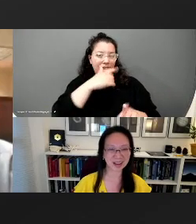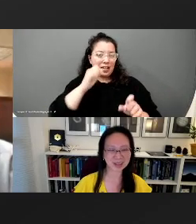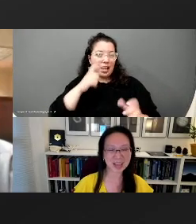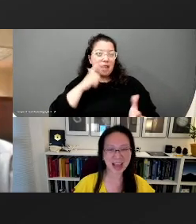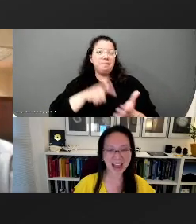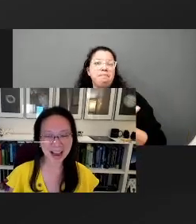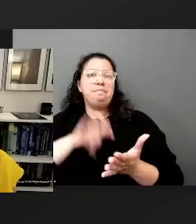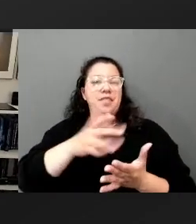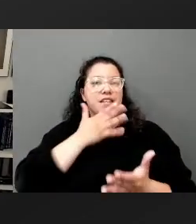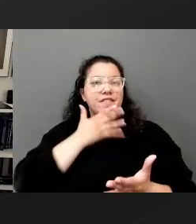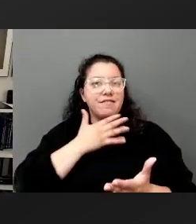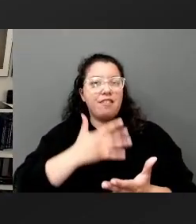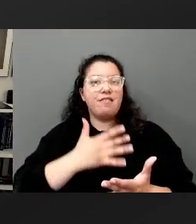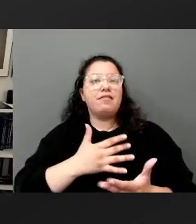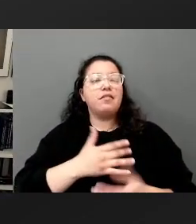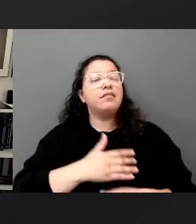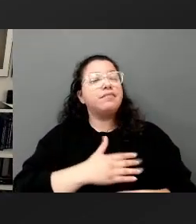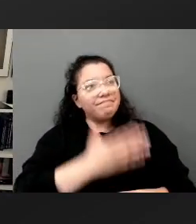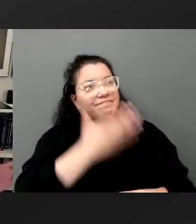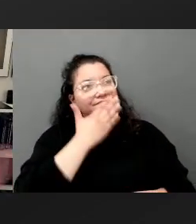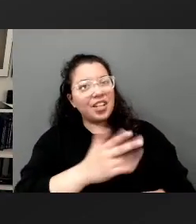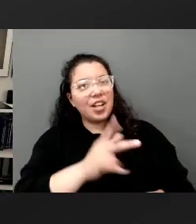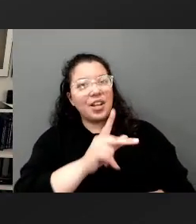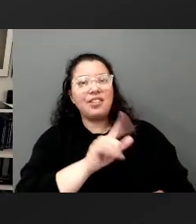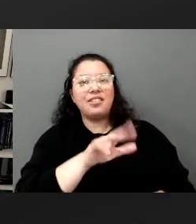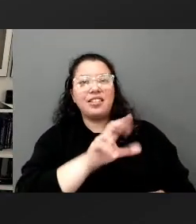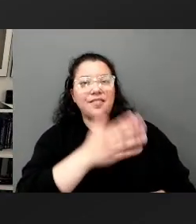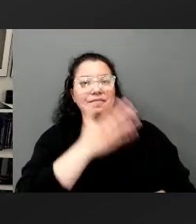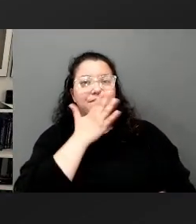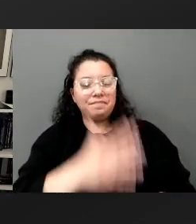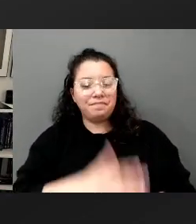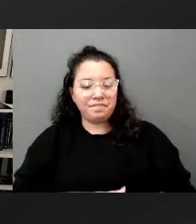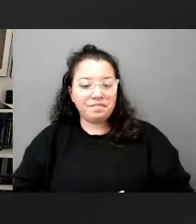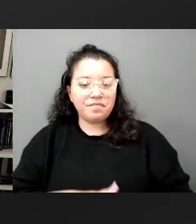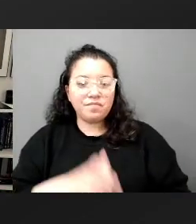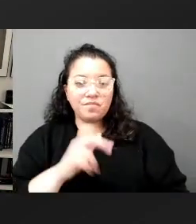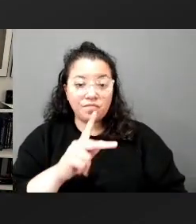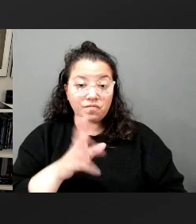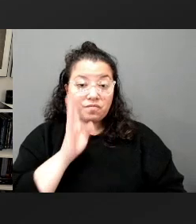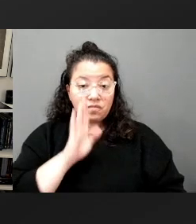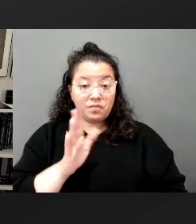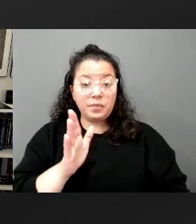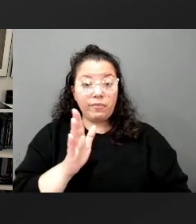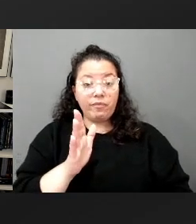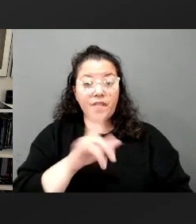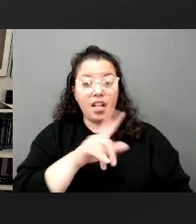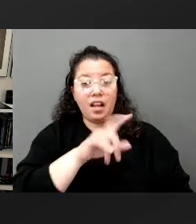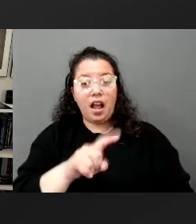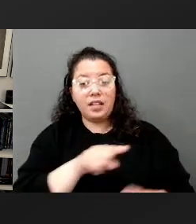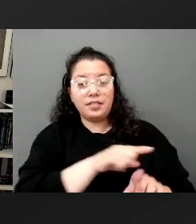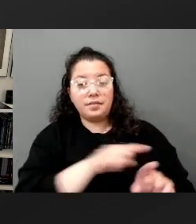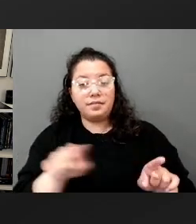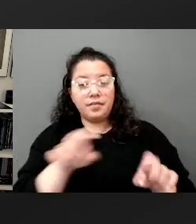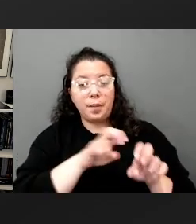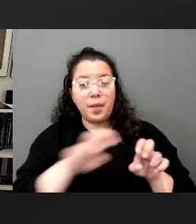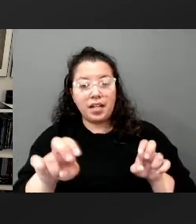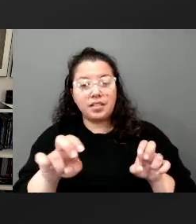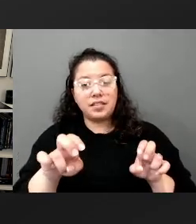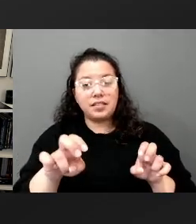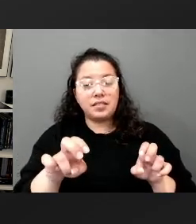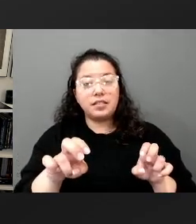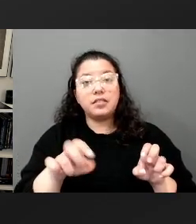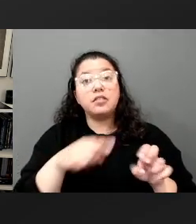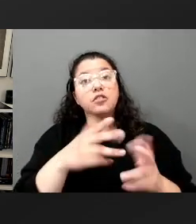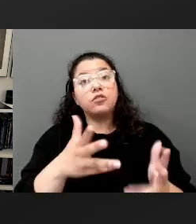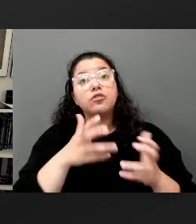Thank you, Klaus. I'm going to open this up to the rest of the panelists. Would you like to add anything to, what was